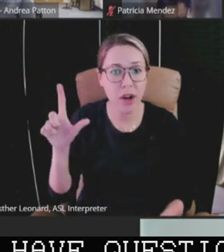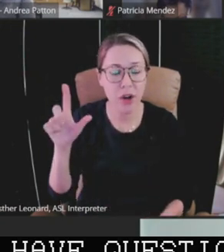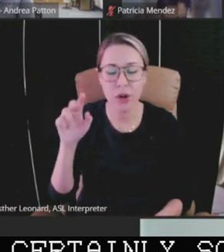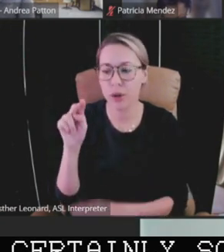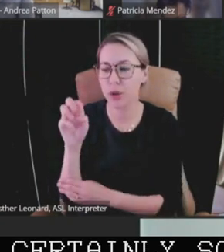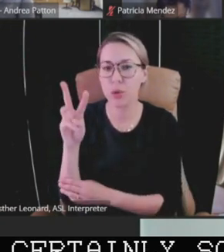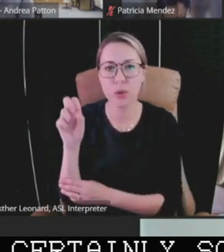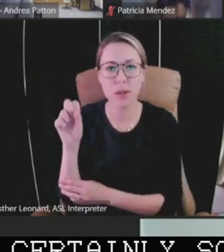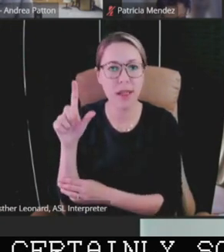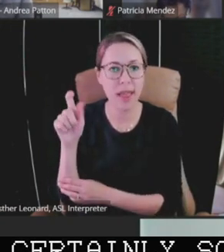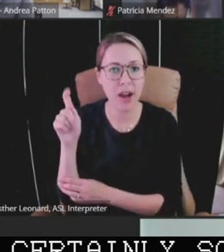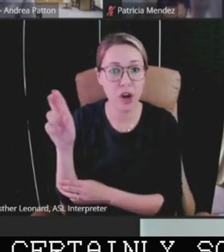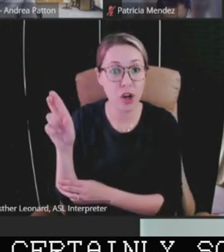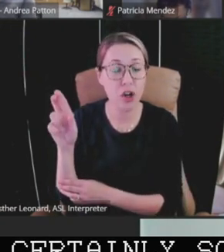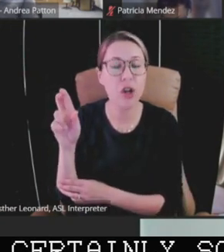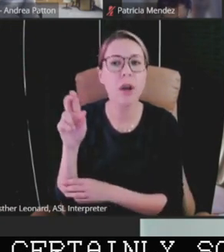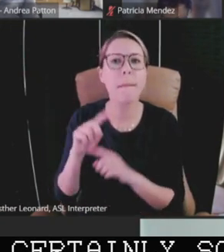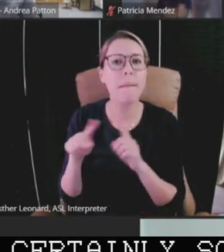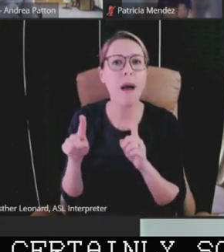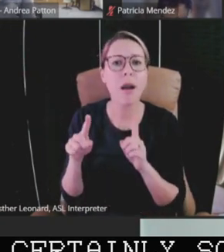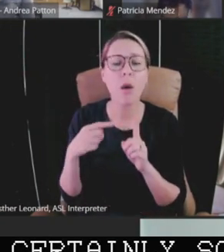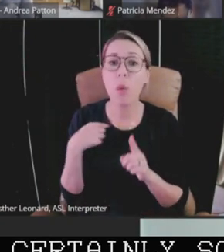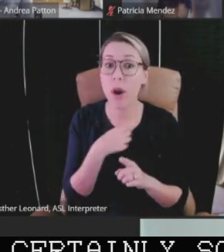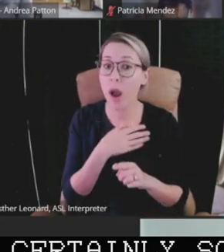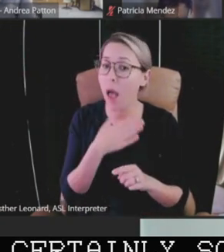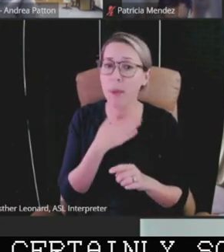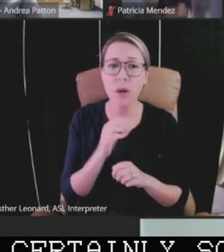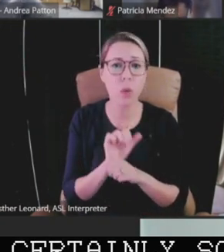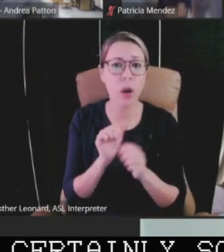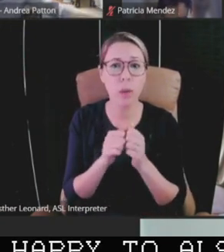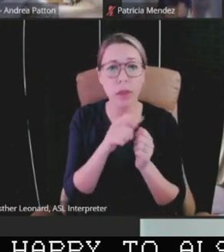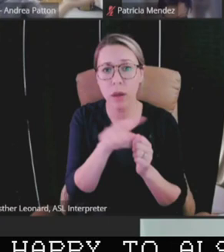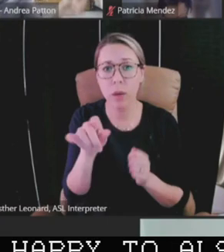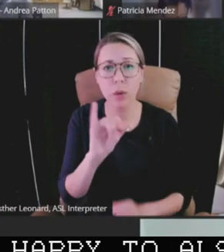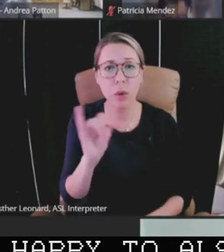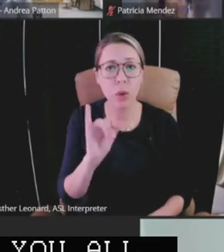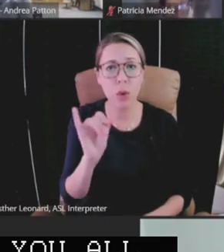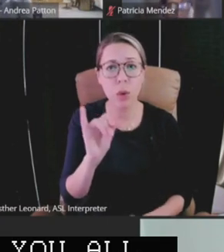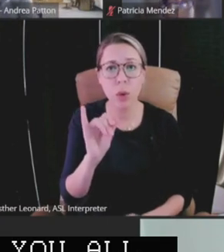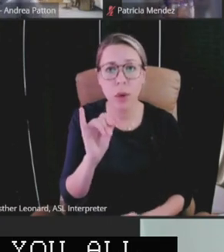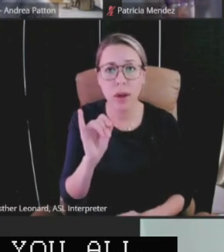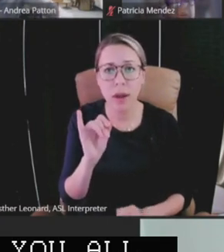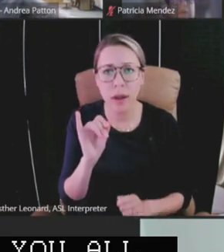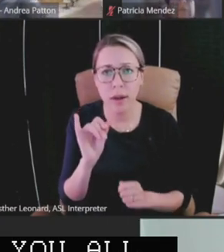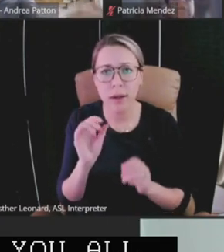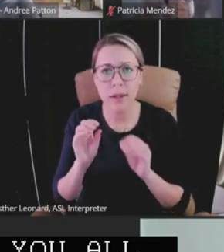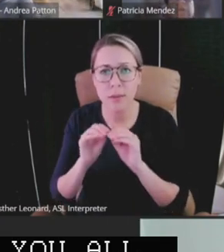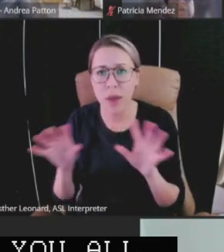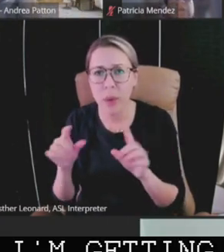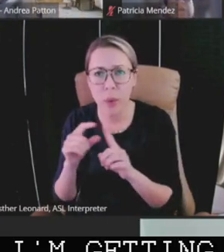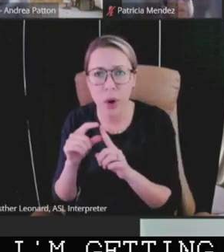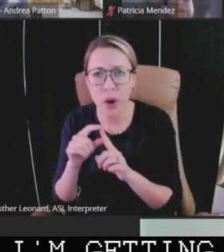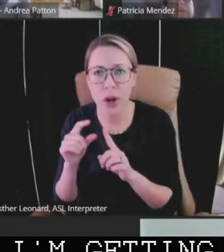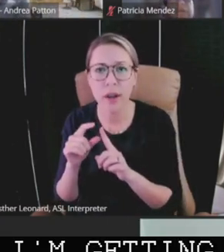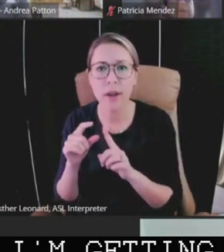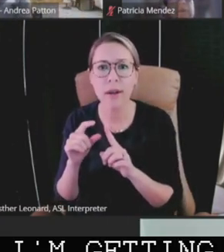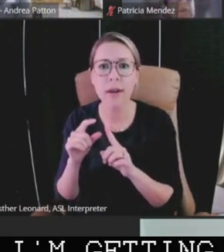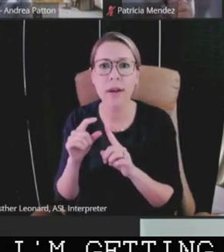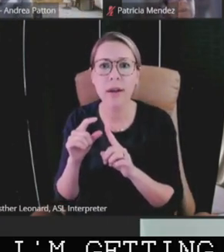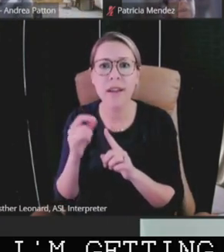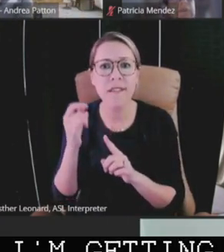but happy to also collaborate with you all on getting the word out among your networks. Maybe there are people you know who don't get our